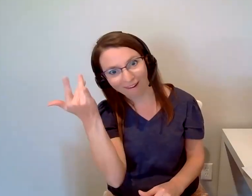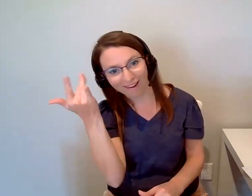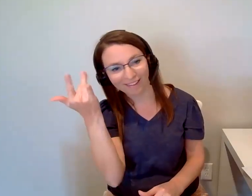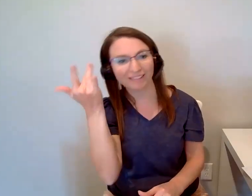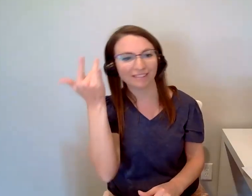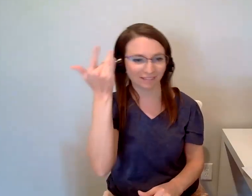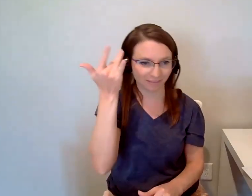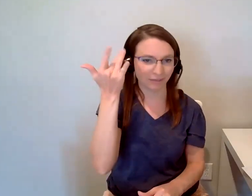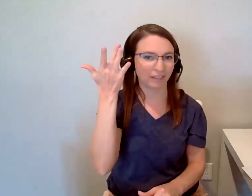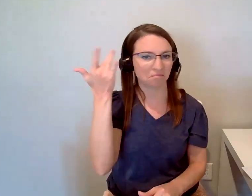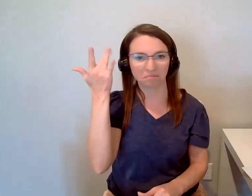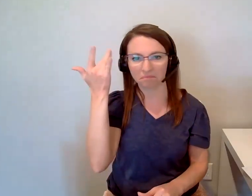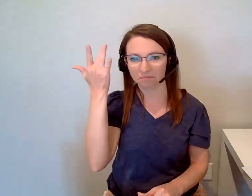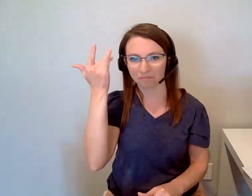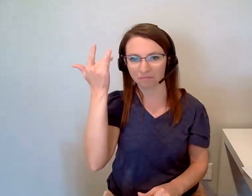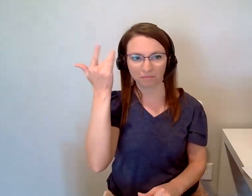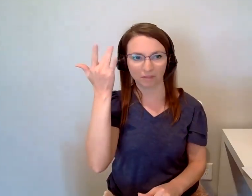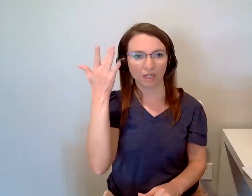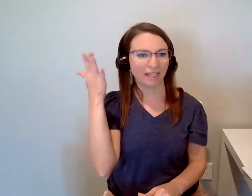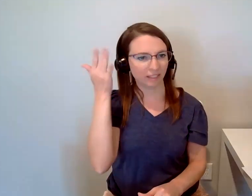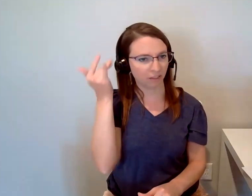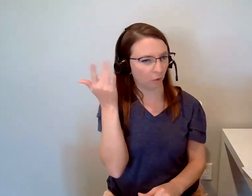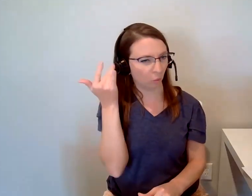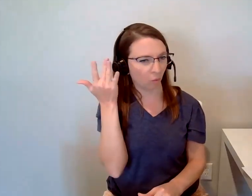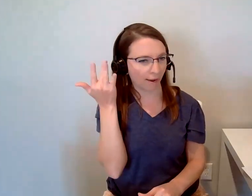why. Okay. I tend to do why.